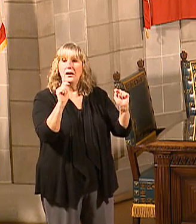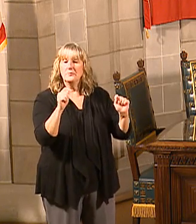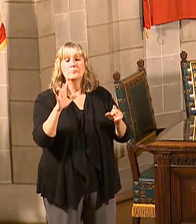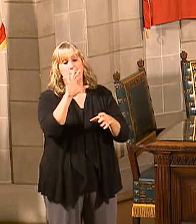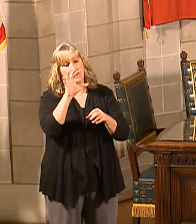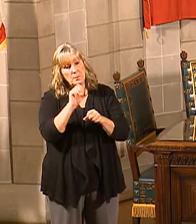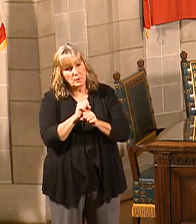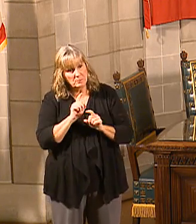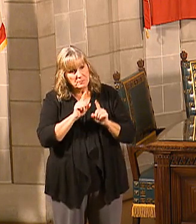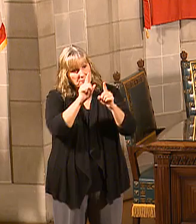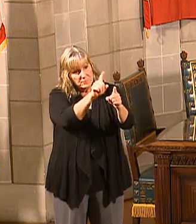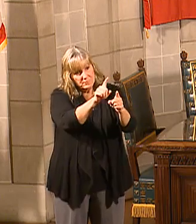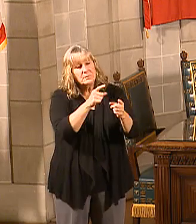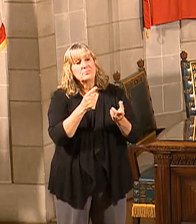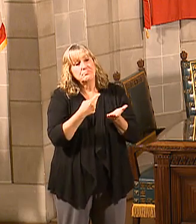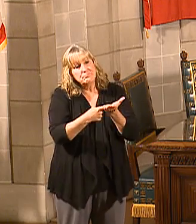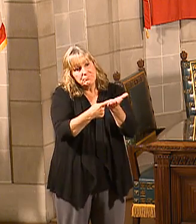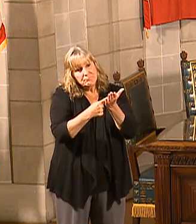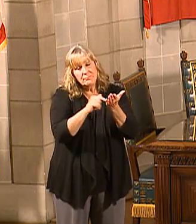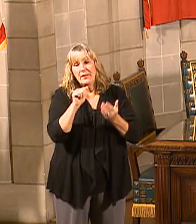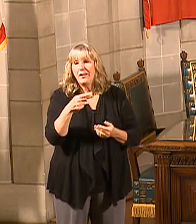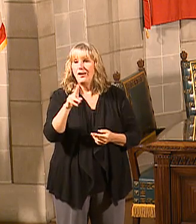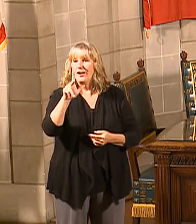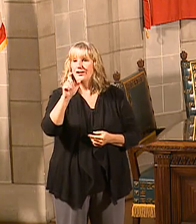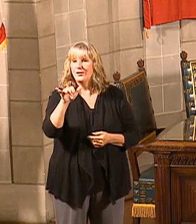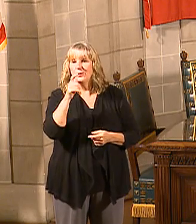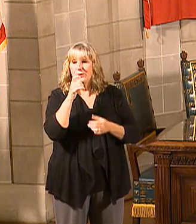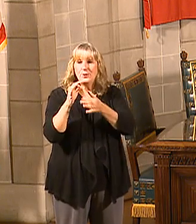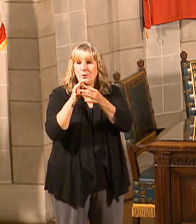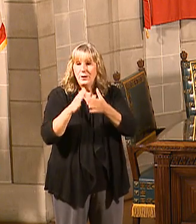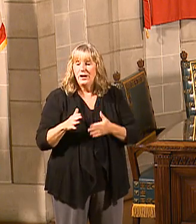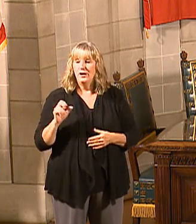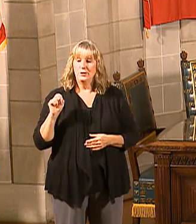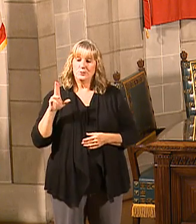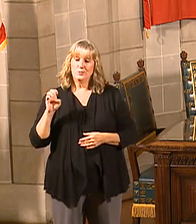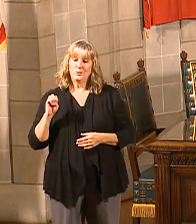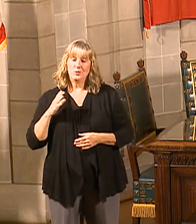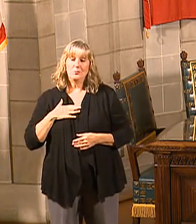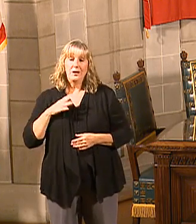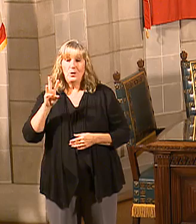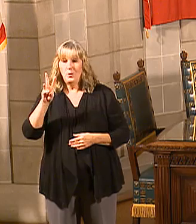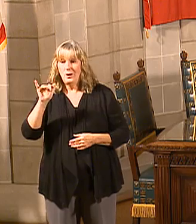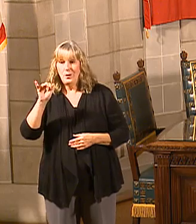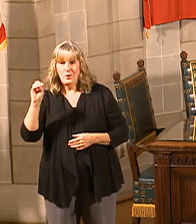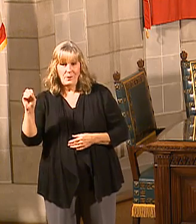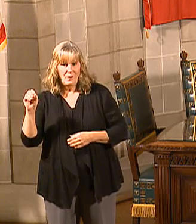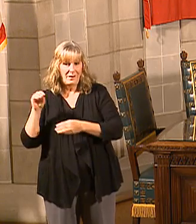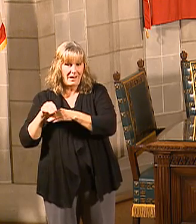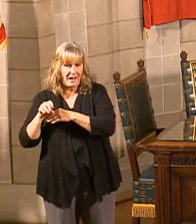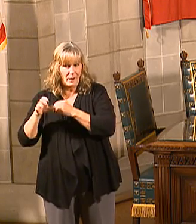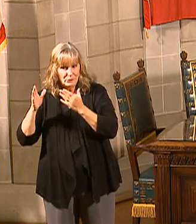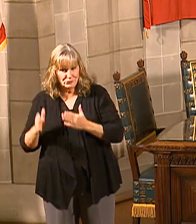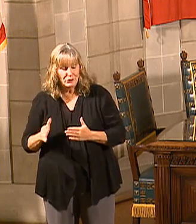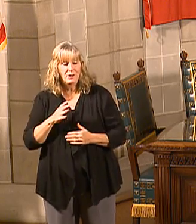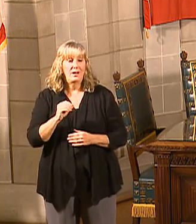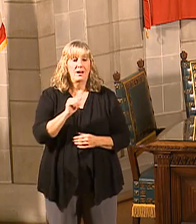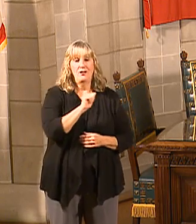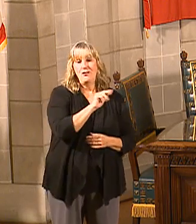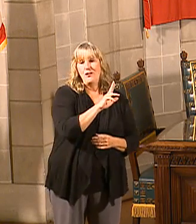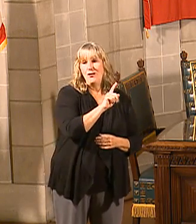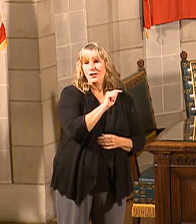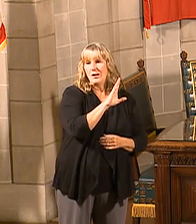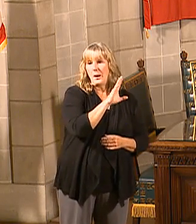go talk to them. I met with Ashley, the coordinator, Sue, my WIOA counselor, and Autumn, my SNAP advisor.